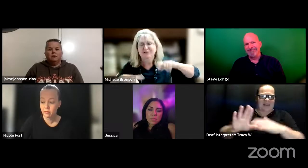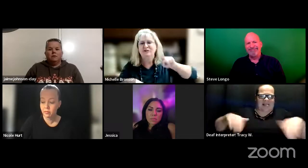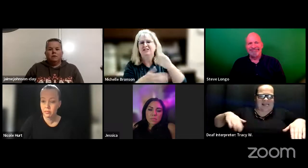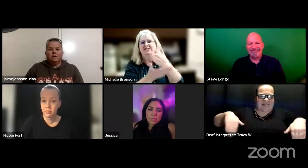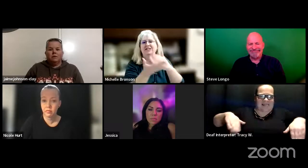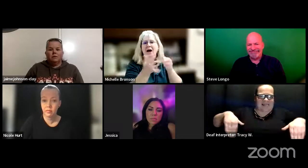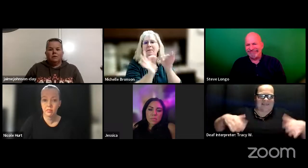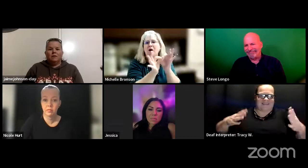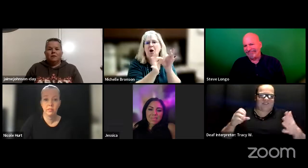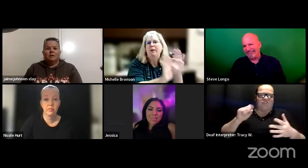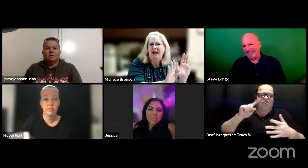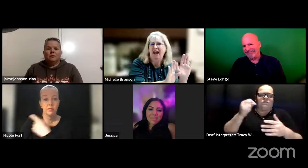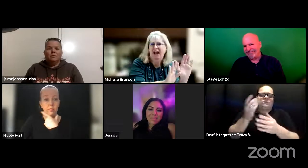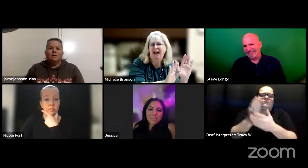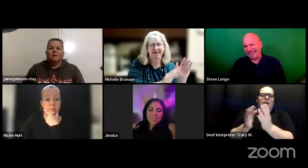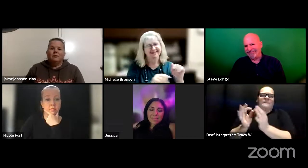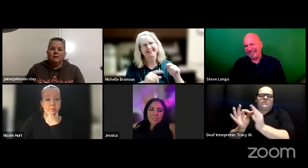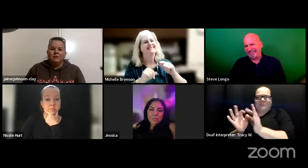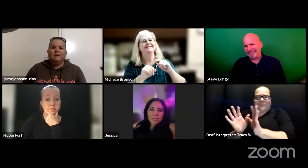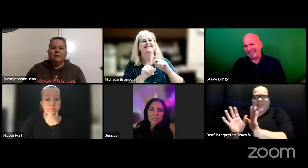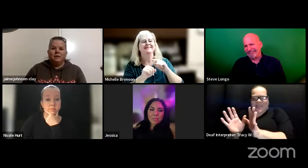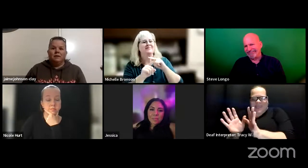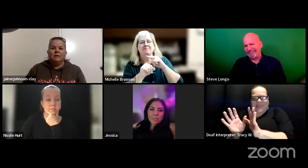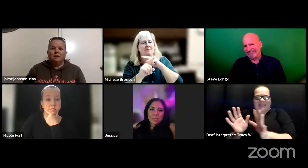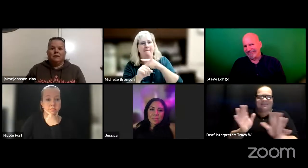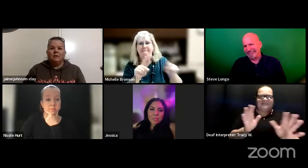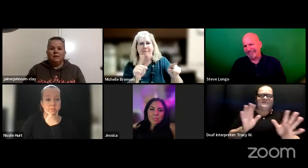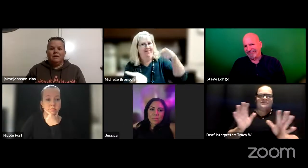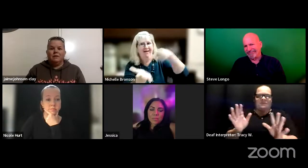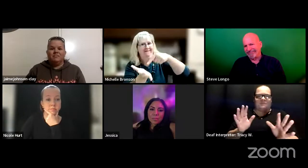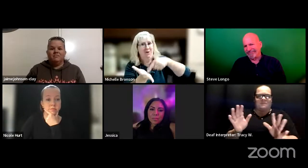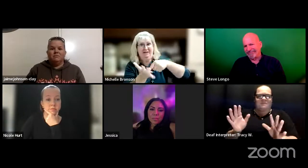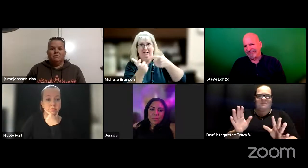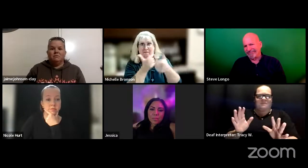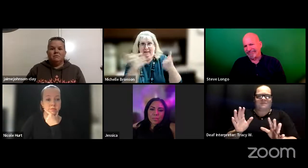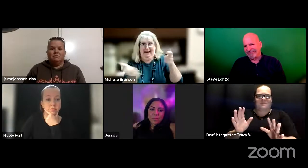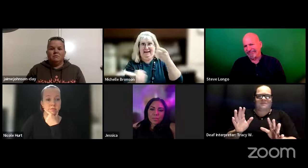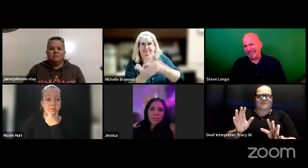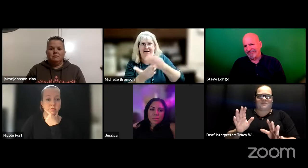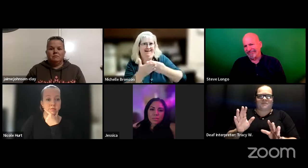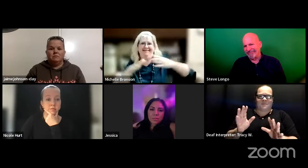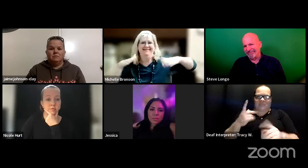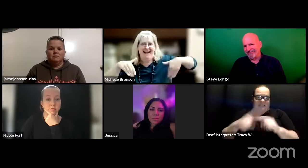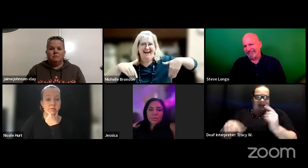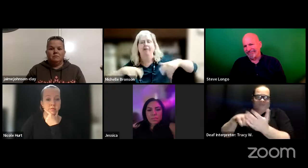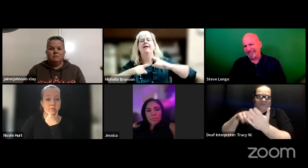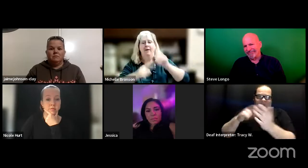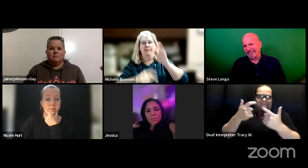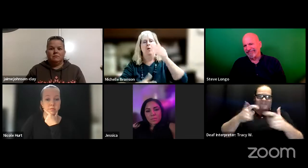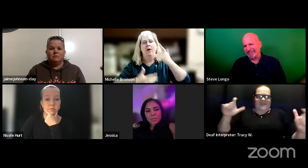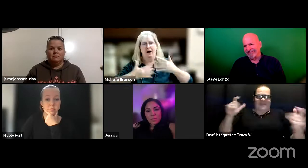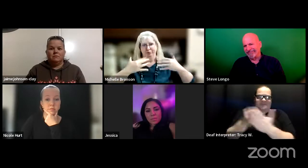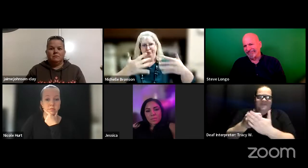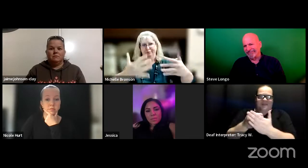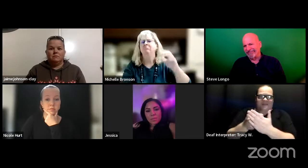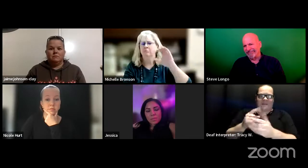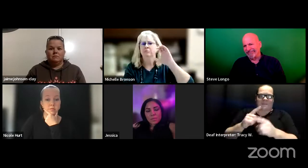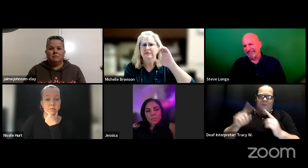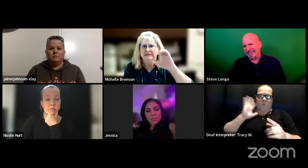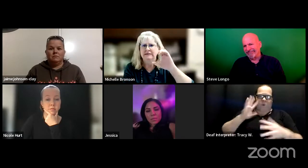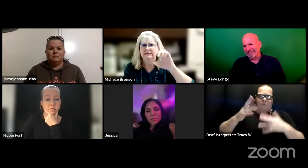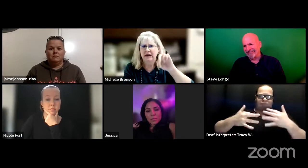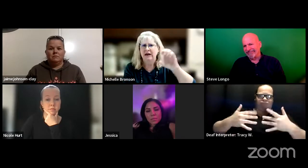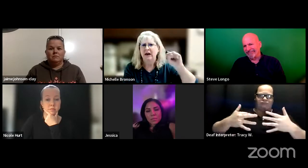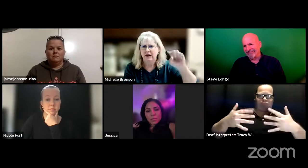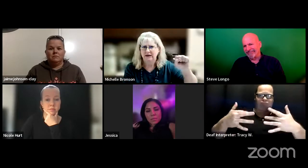good because the money has not come in. However, the